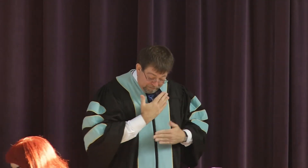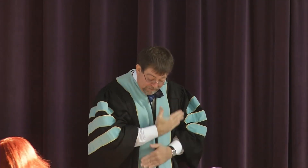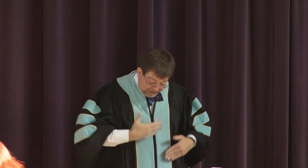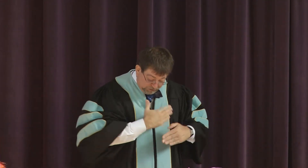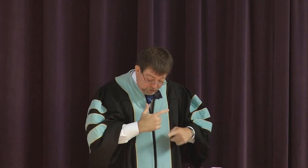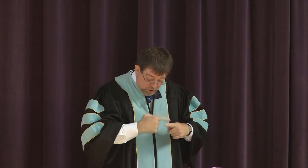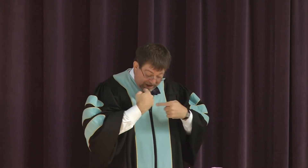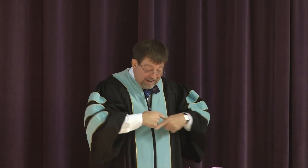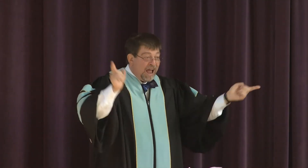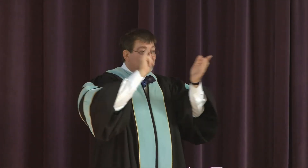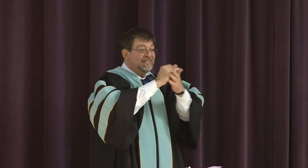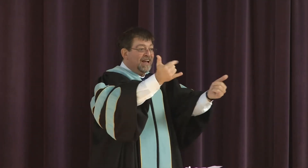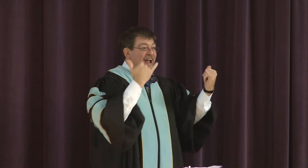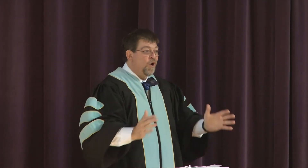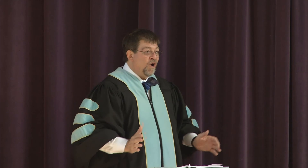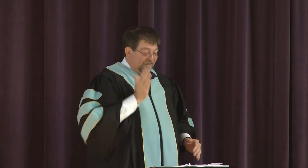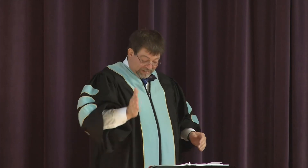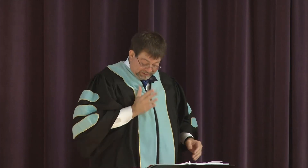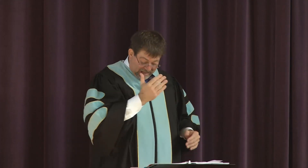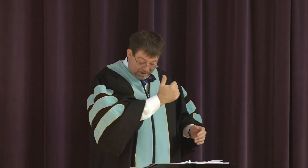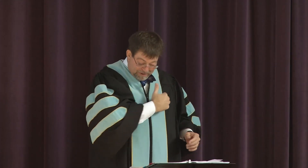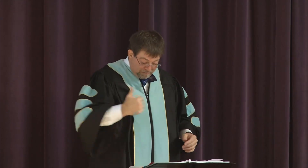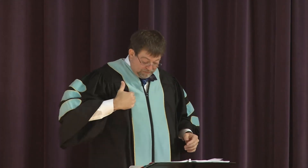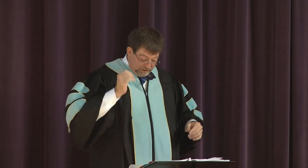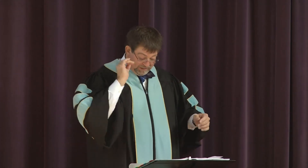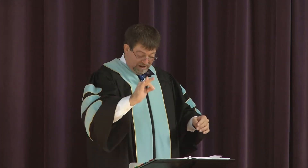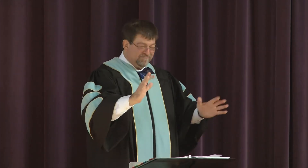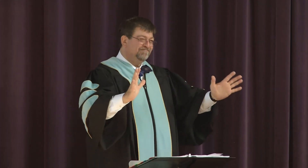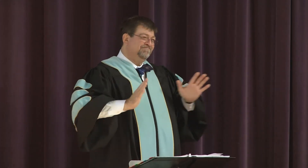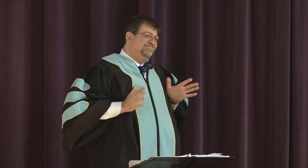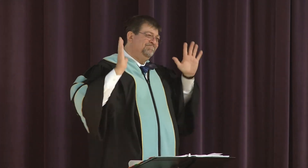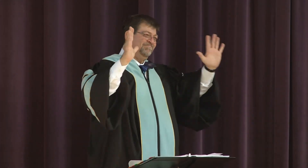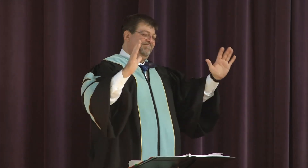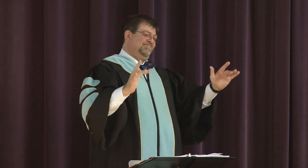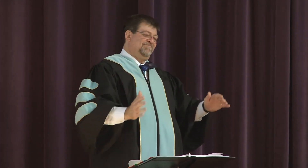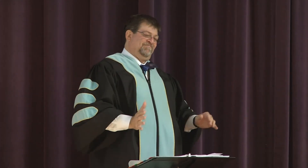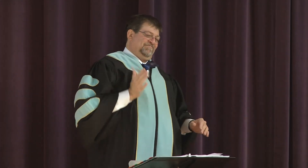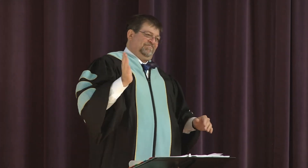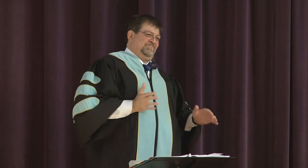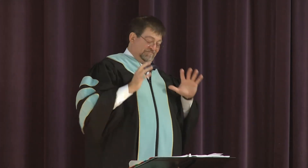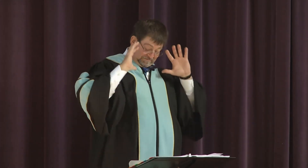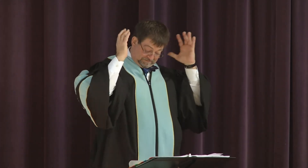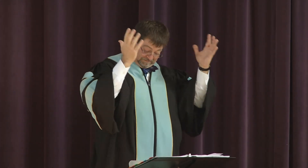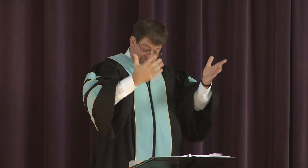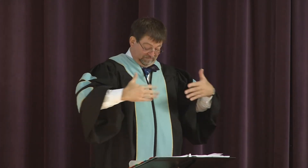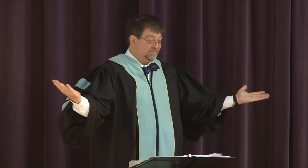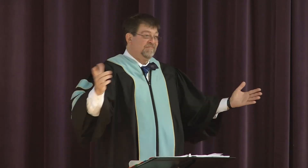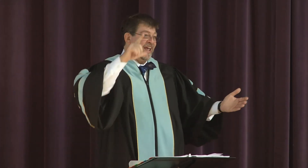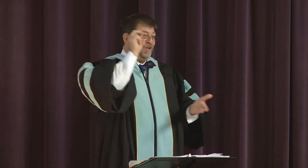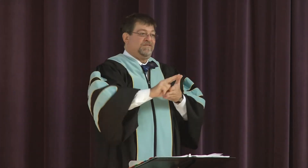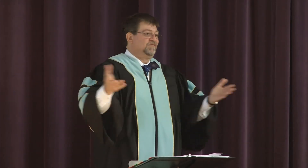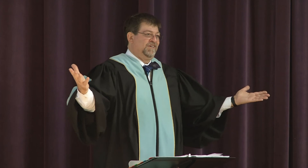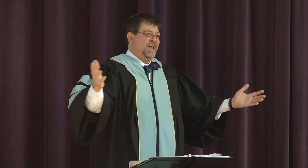Now it is my pleasure to announce that you now official members of the fine, prestigious alumni group, Gallaudet University